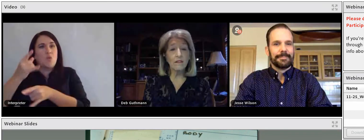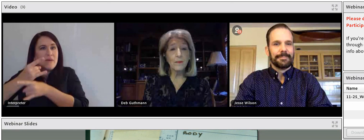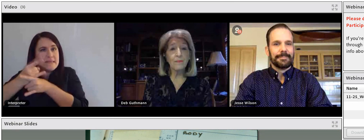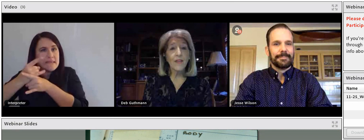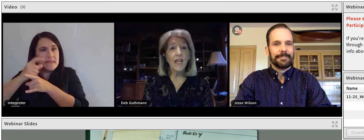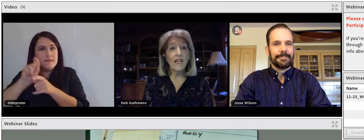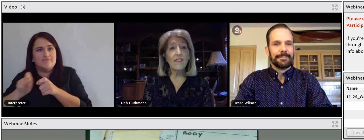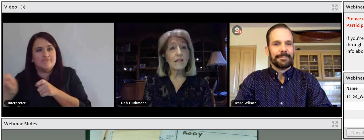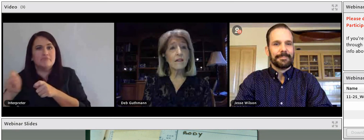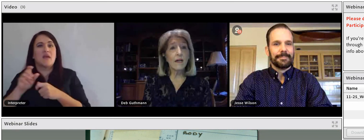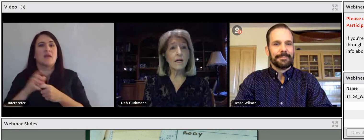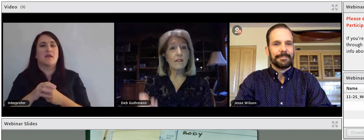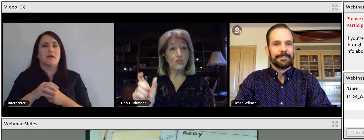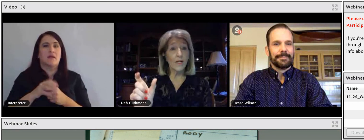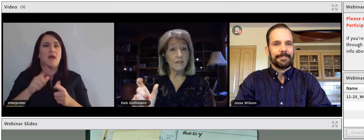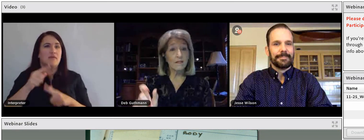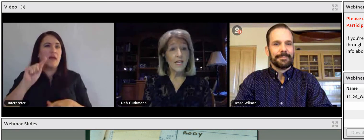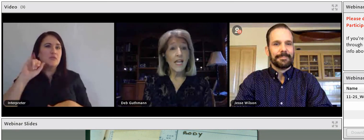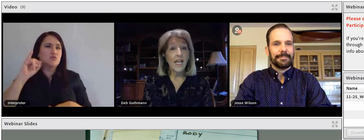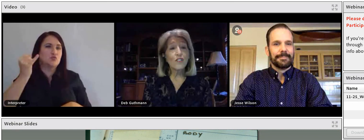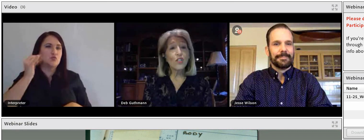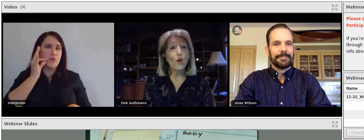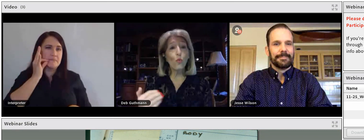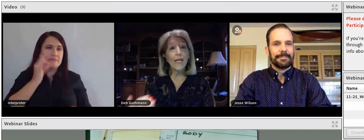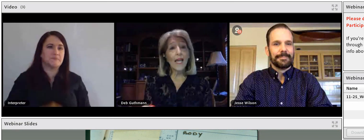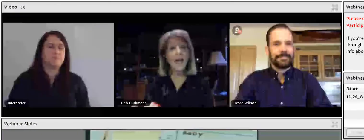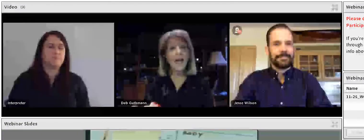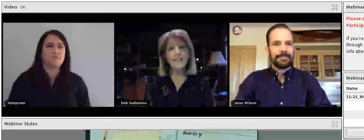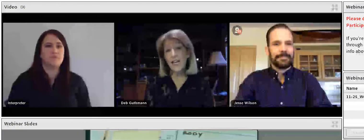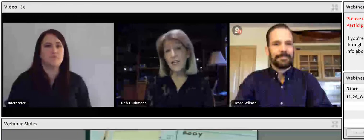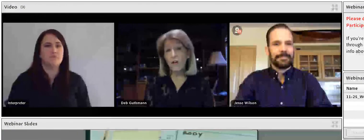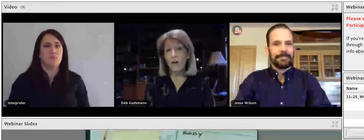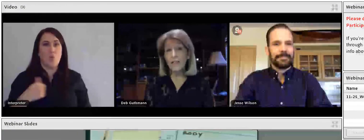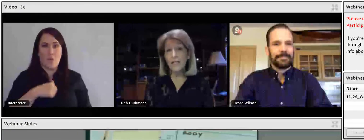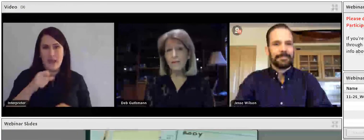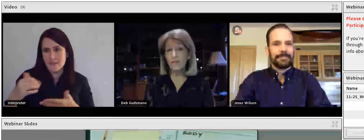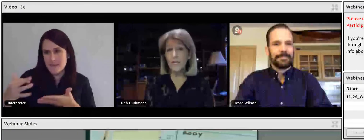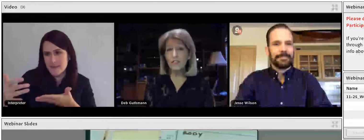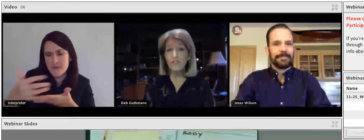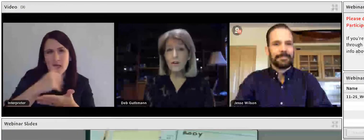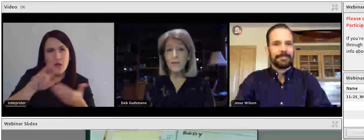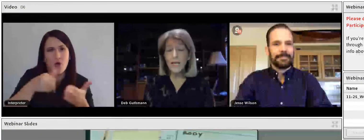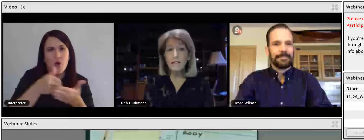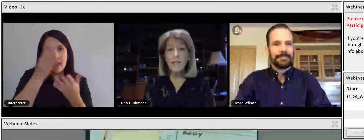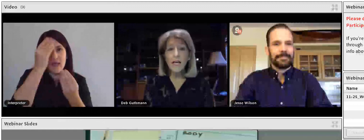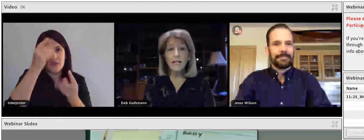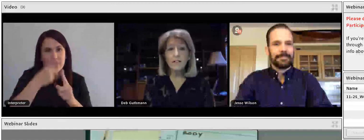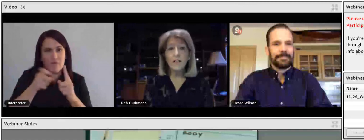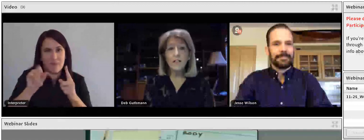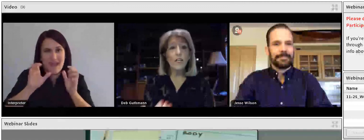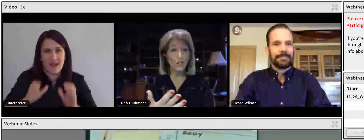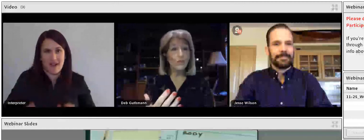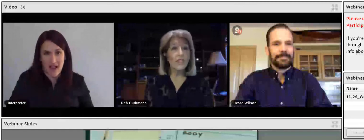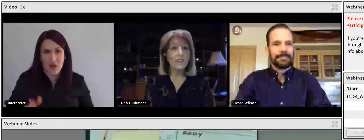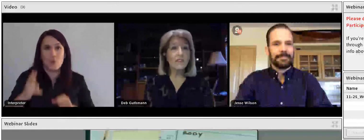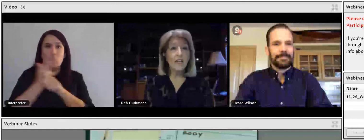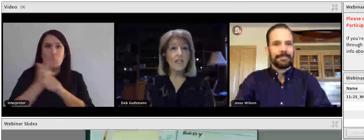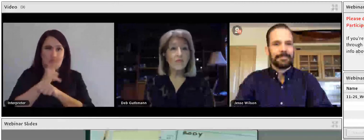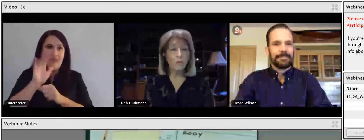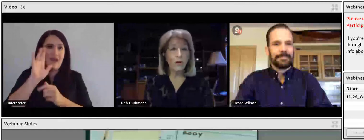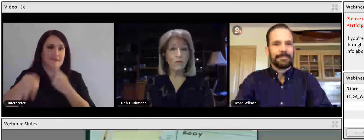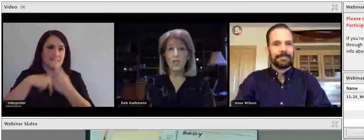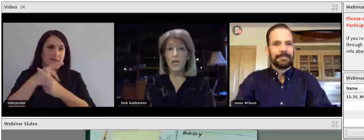whiskey bottle, and then a joint. And so we had to gather all the information from that client